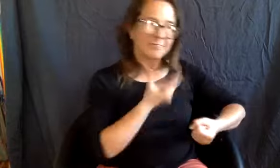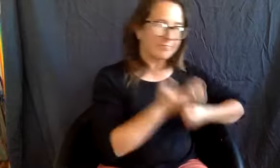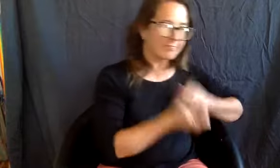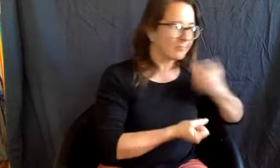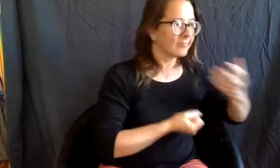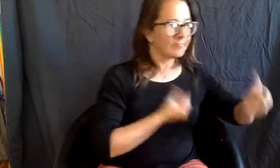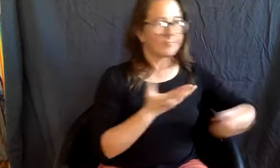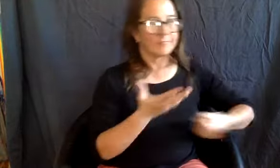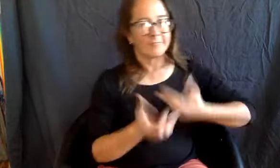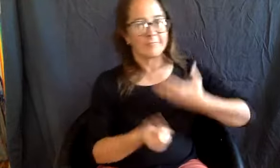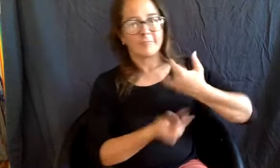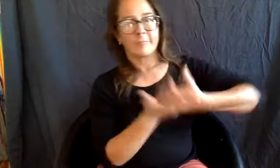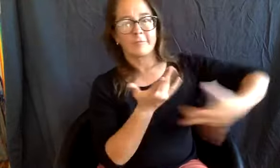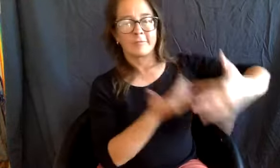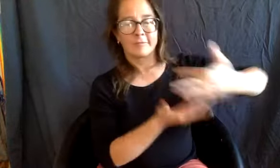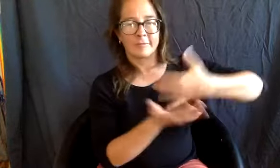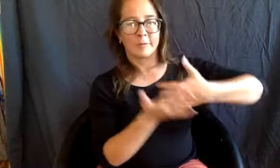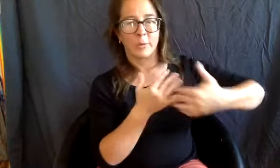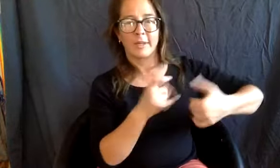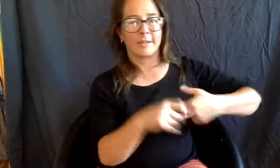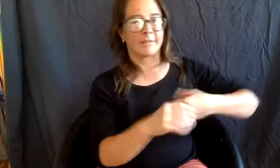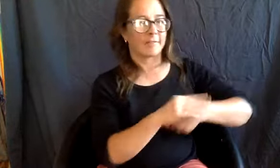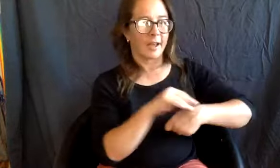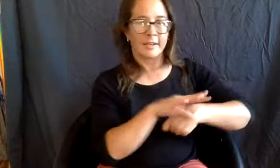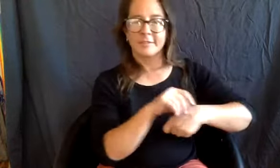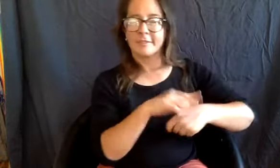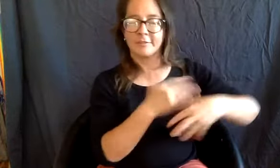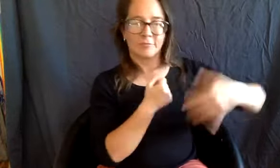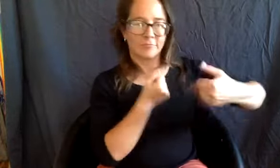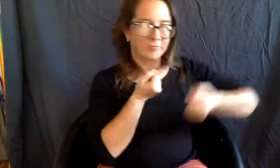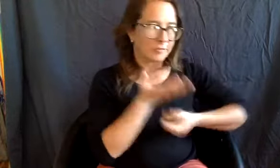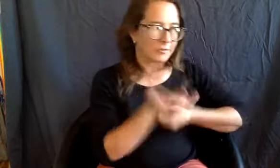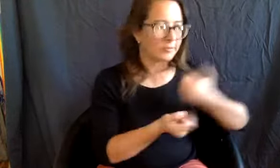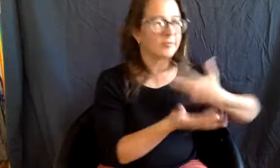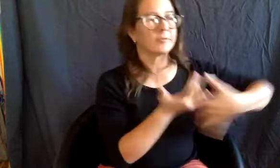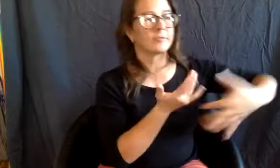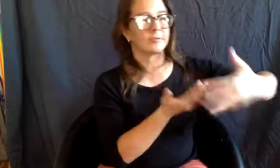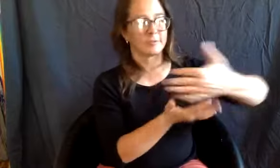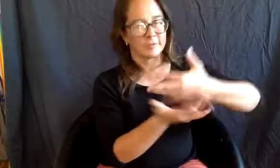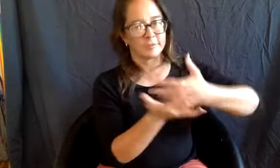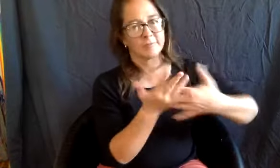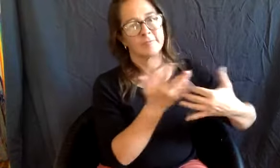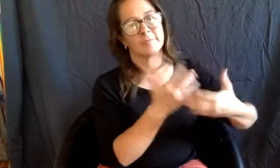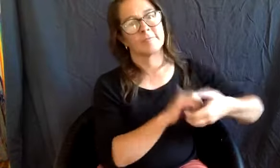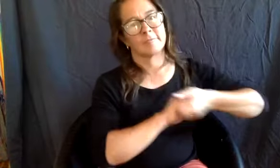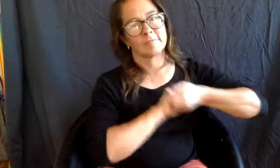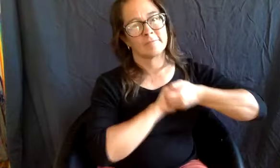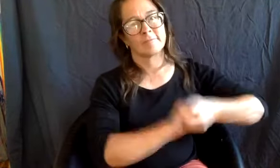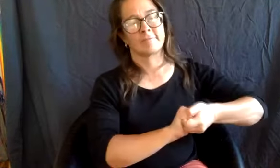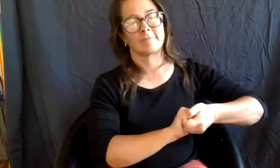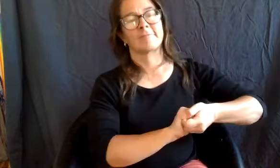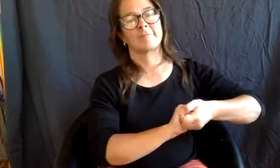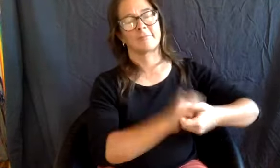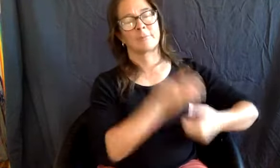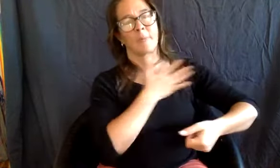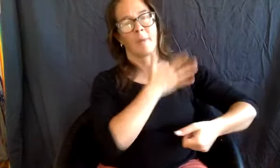we don't hide anything from each other anymore. When I got problems, I can call them and talk to them open and honestly about what's going on with me. And they talk to me about what they're going through